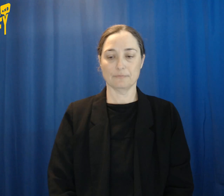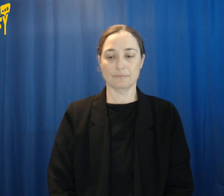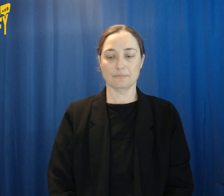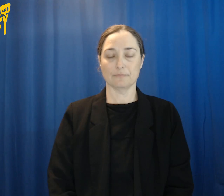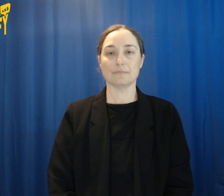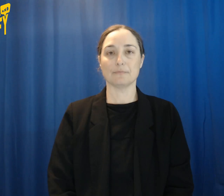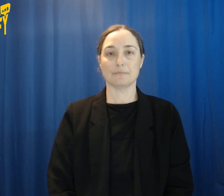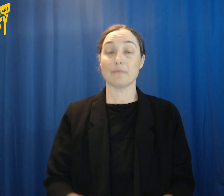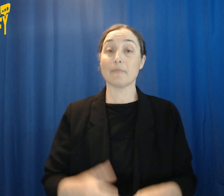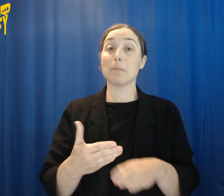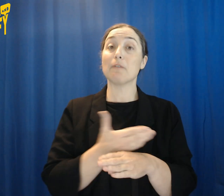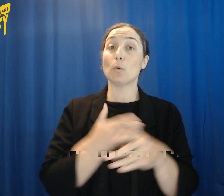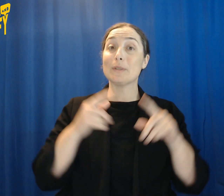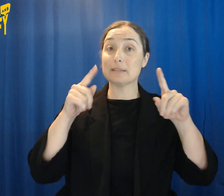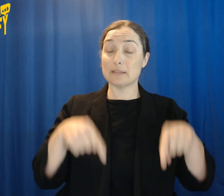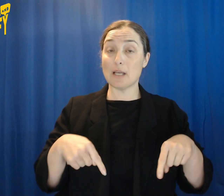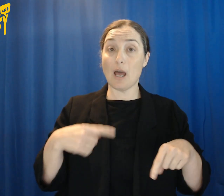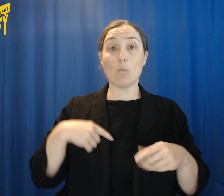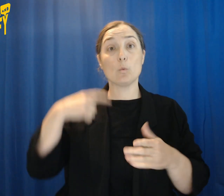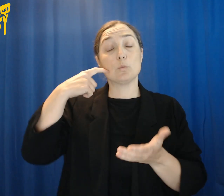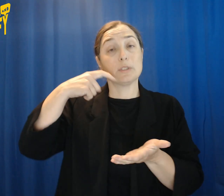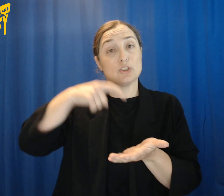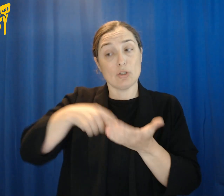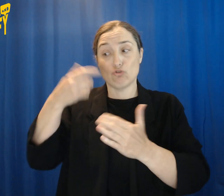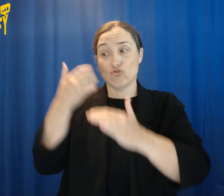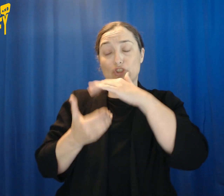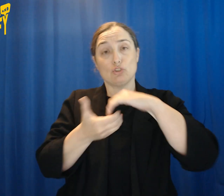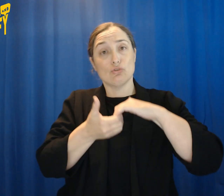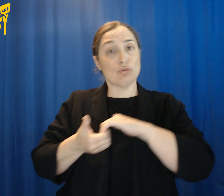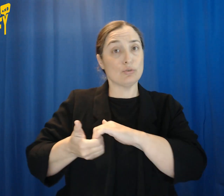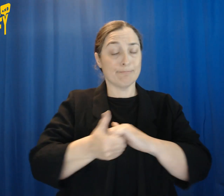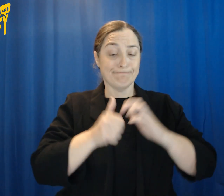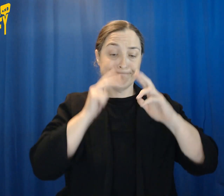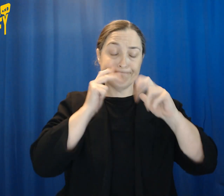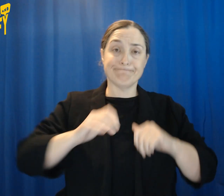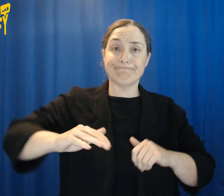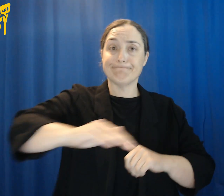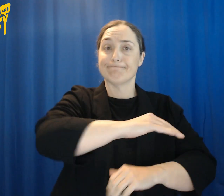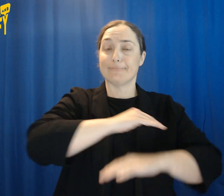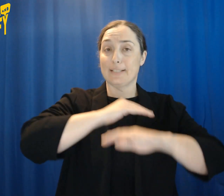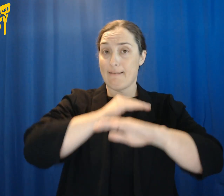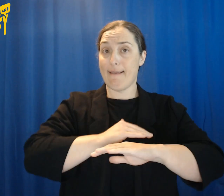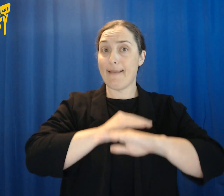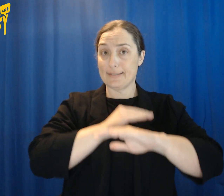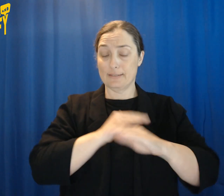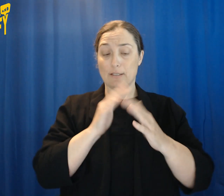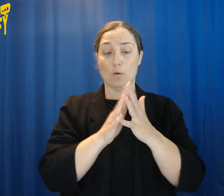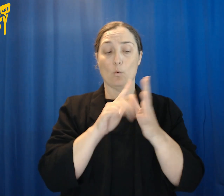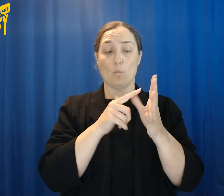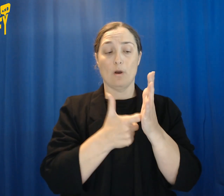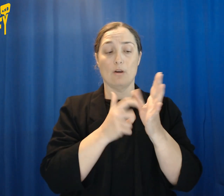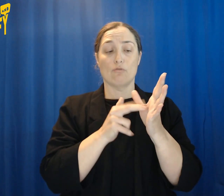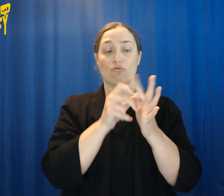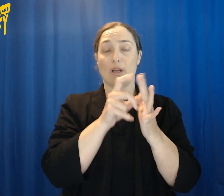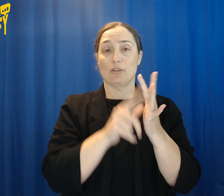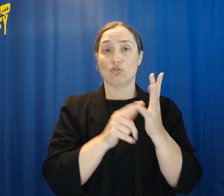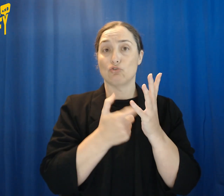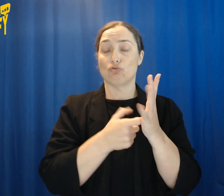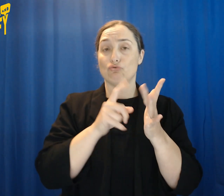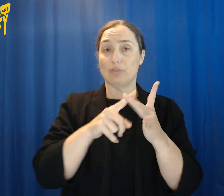Before we begin, we'd like to acknowledge the traditional owners of the land that we're recording on, the Wurundjeri Willem clan and Tongarong